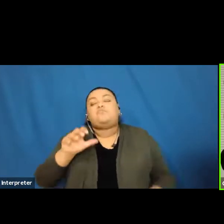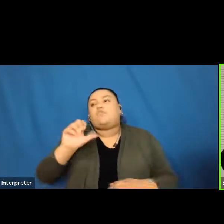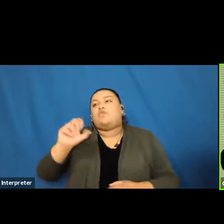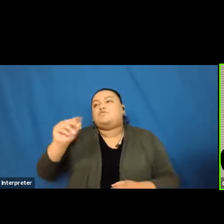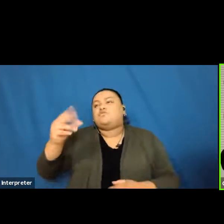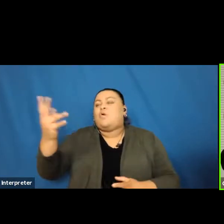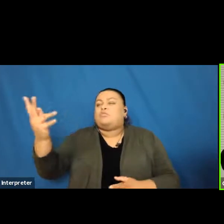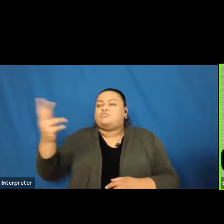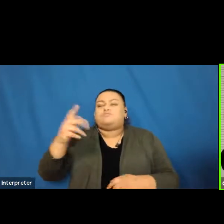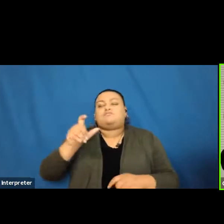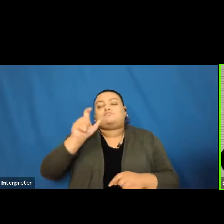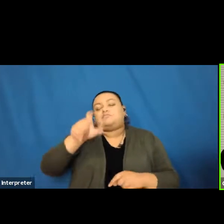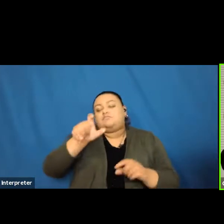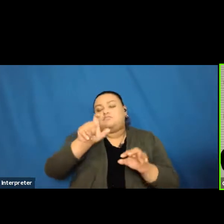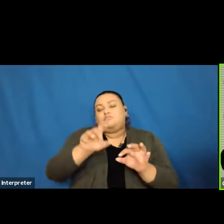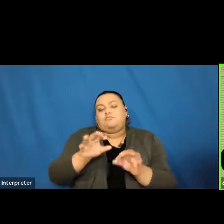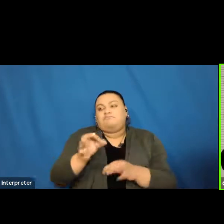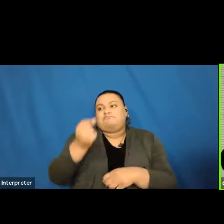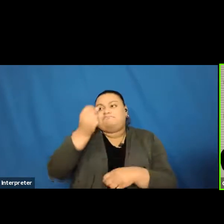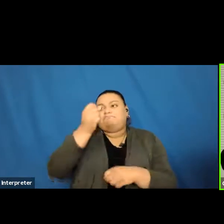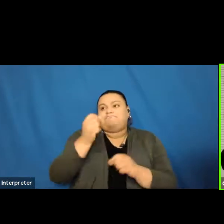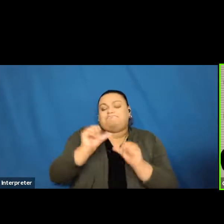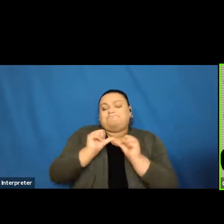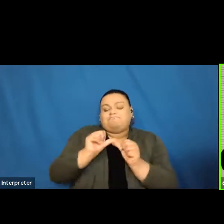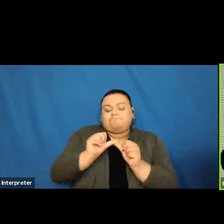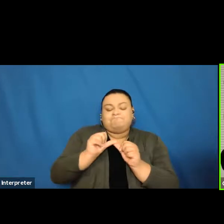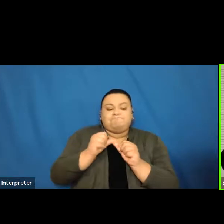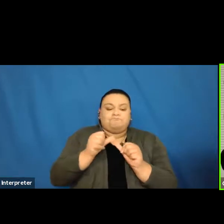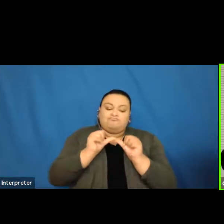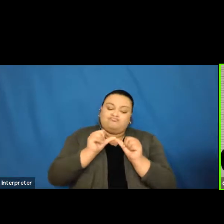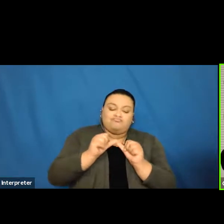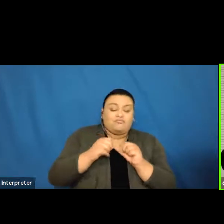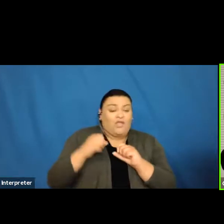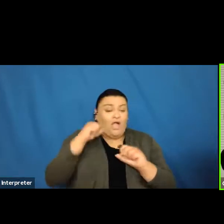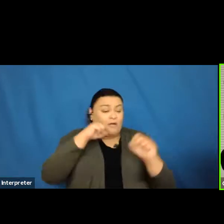able to roll with the punches. You know, in that regard. And